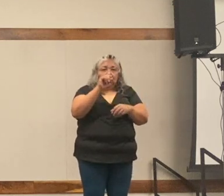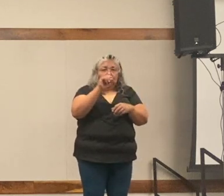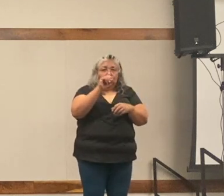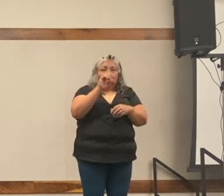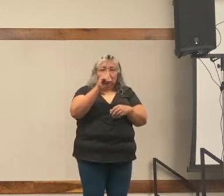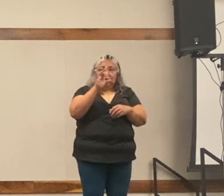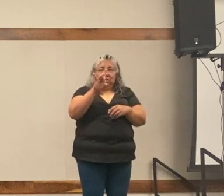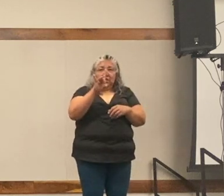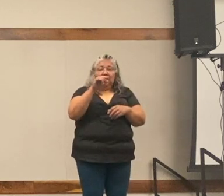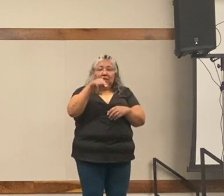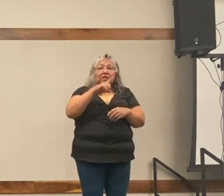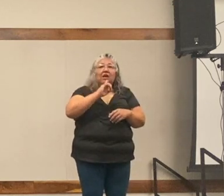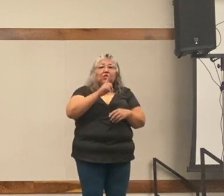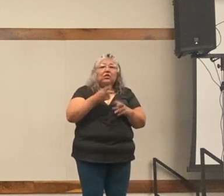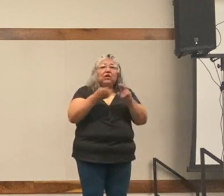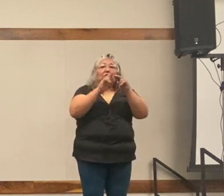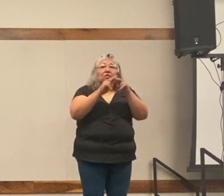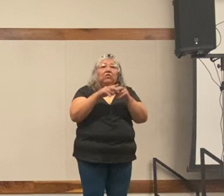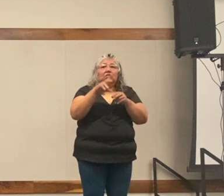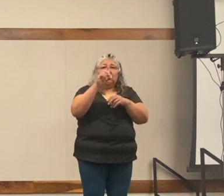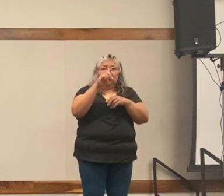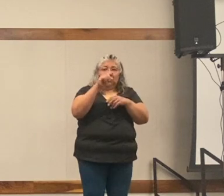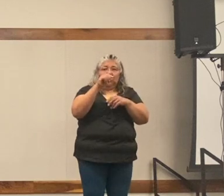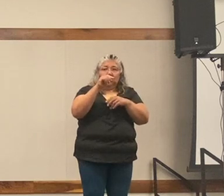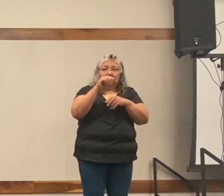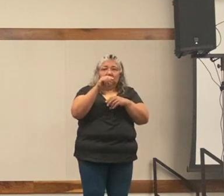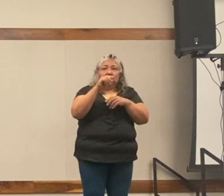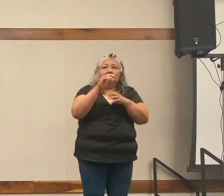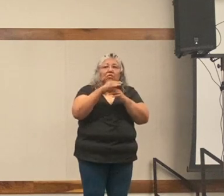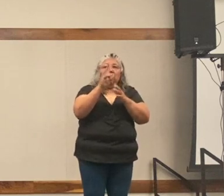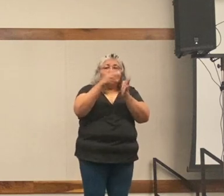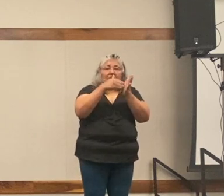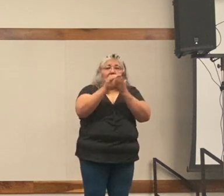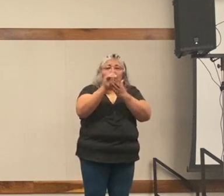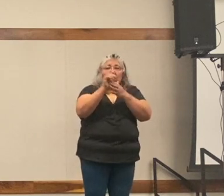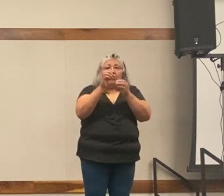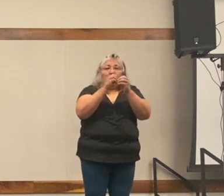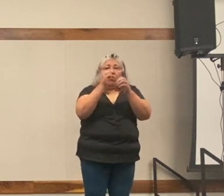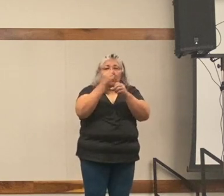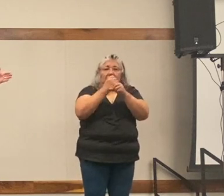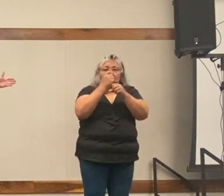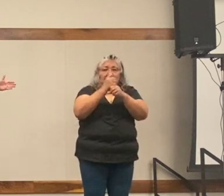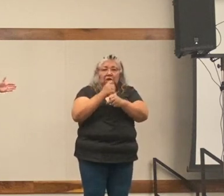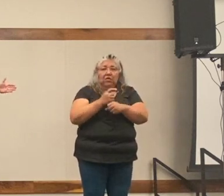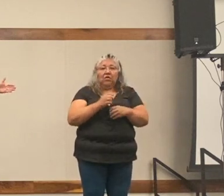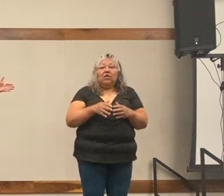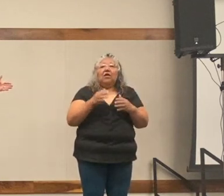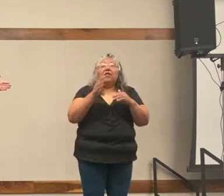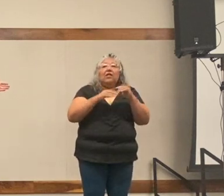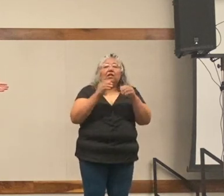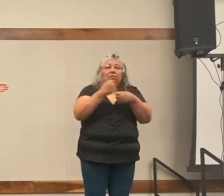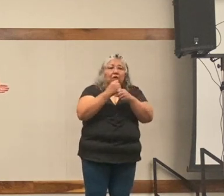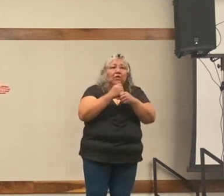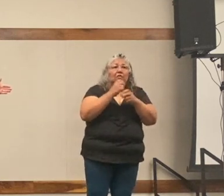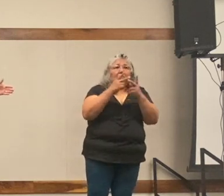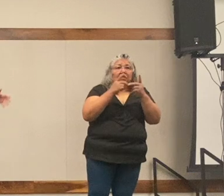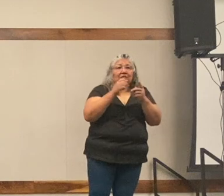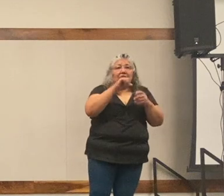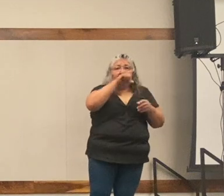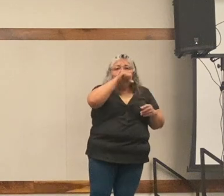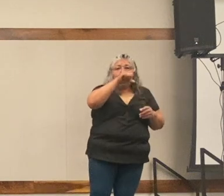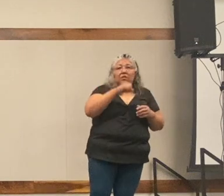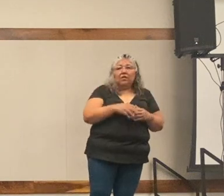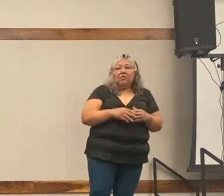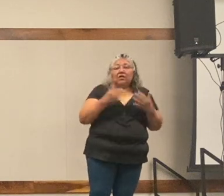2008. This is actually an increase of $2,000 more a year than he was making at Celestial Tea than he was making at the place that he was,